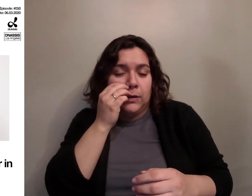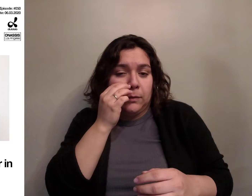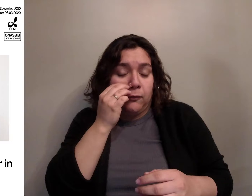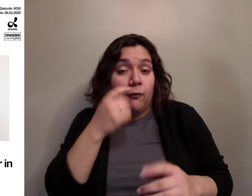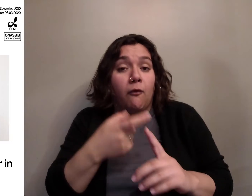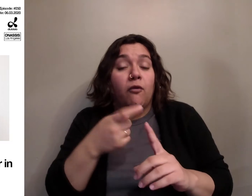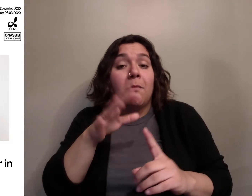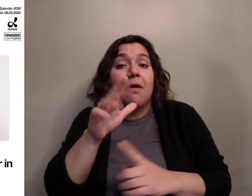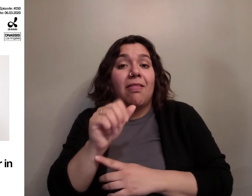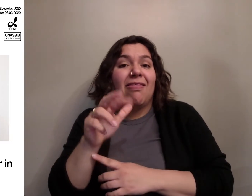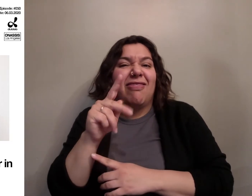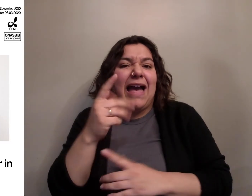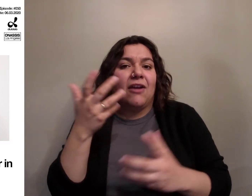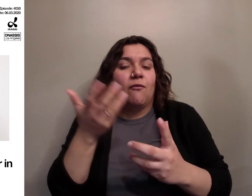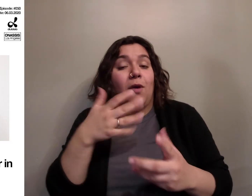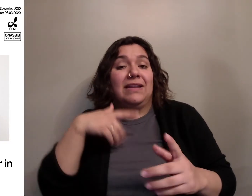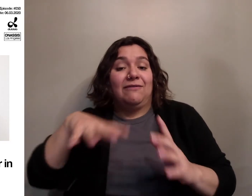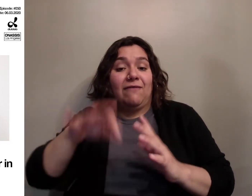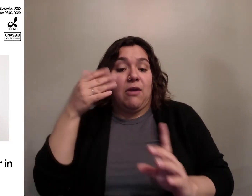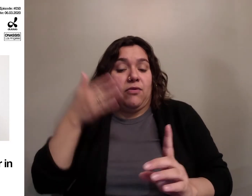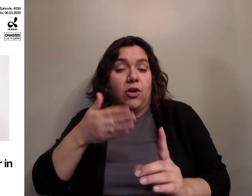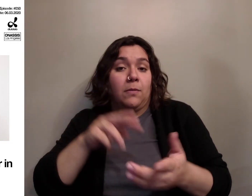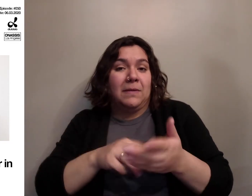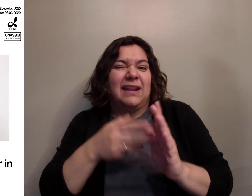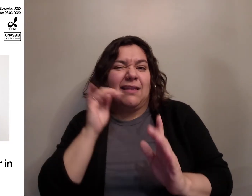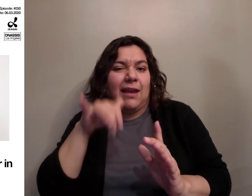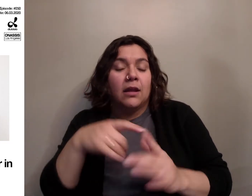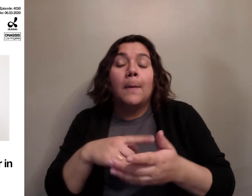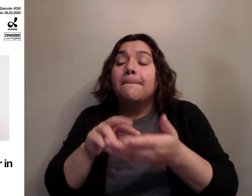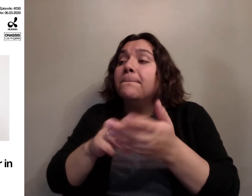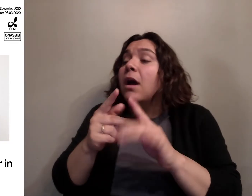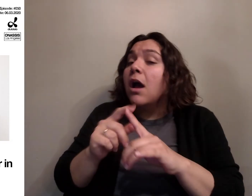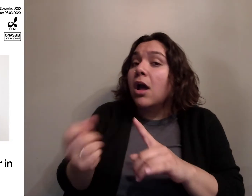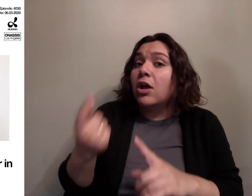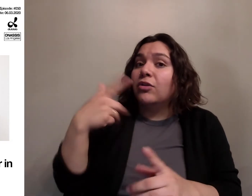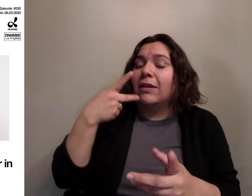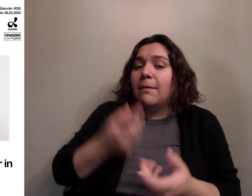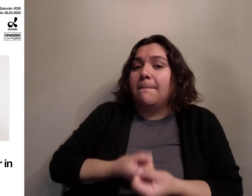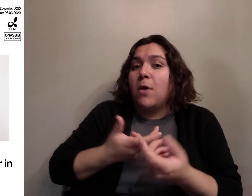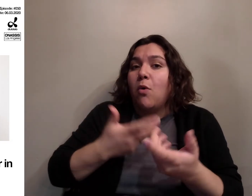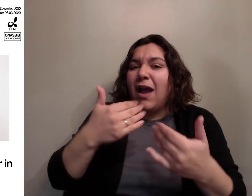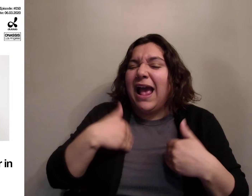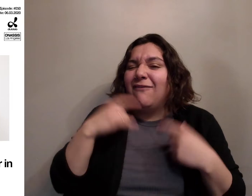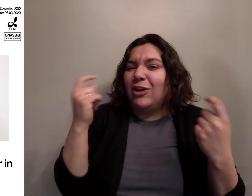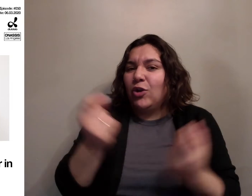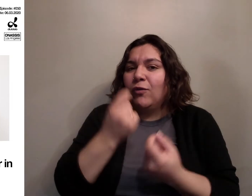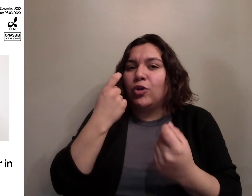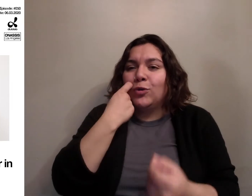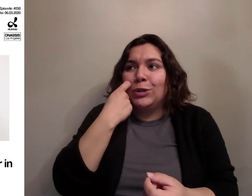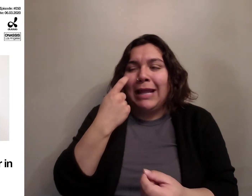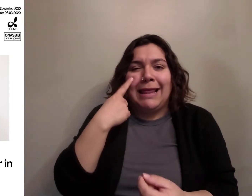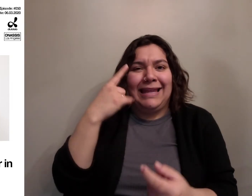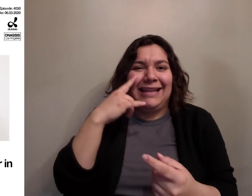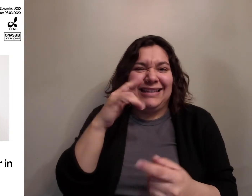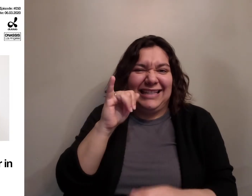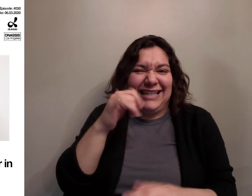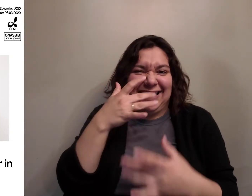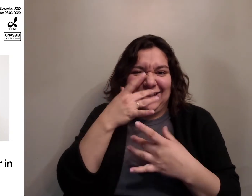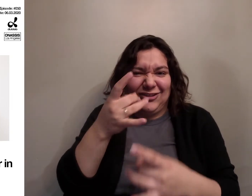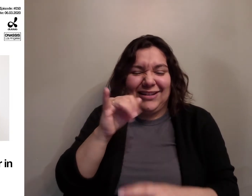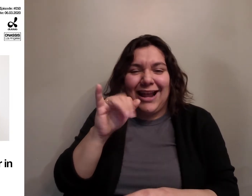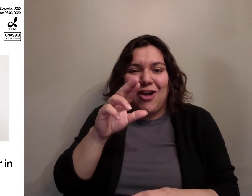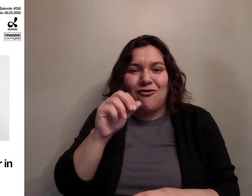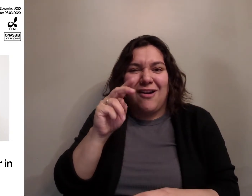what is found there. Yes, so true. There's a mentor of mine, Abia Dunawoli, of The Last Poet. They just had their